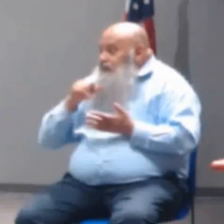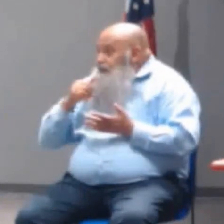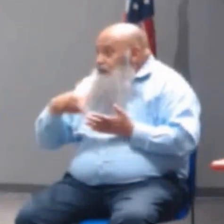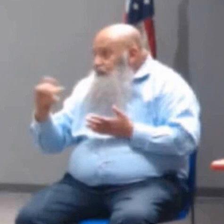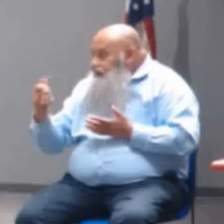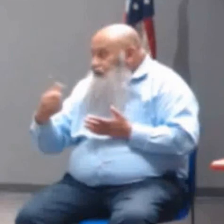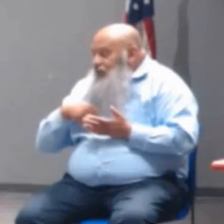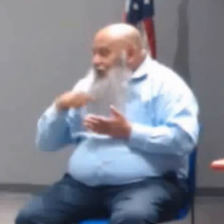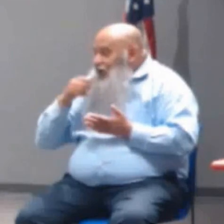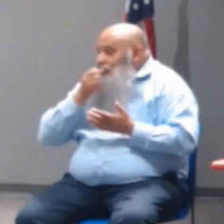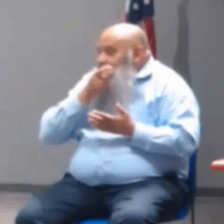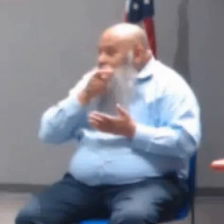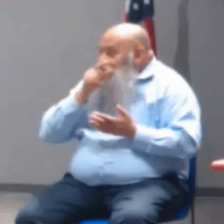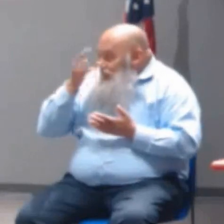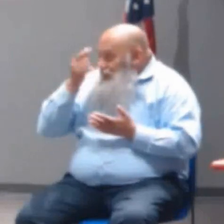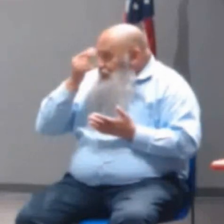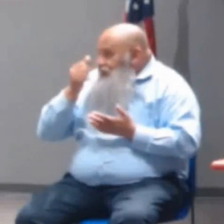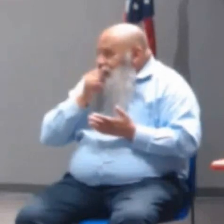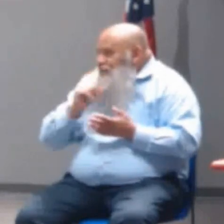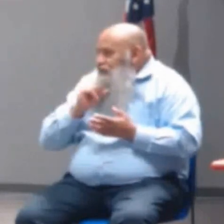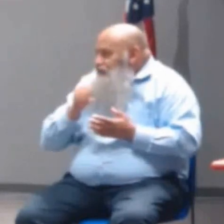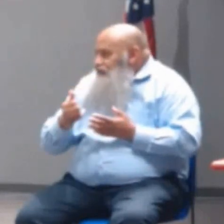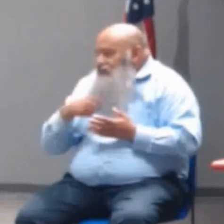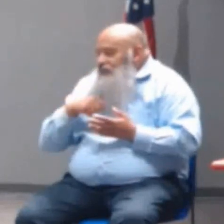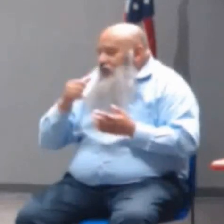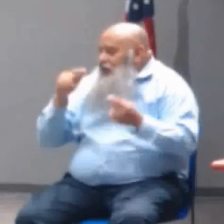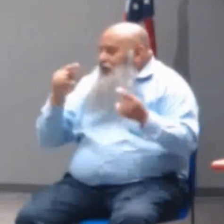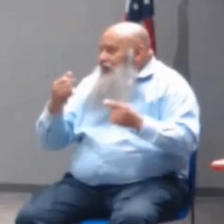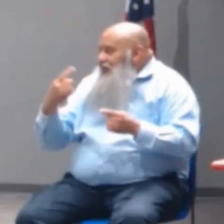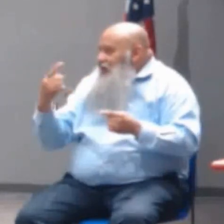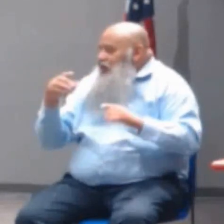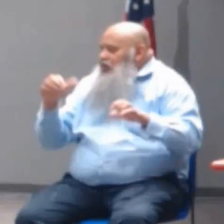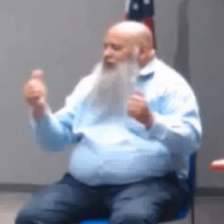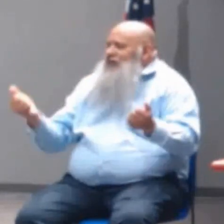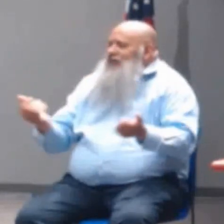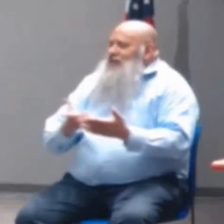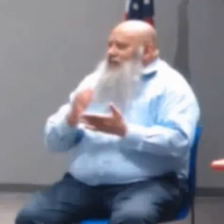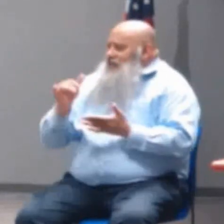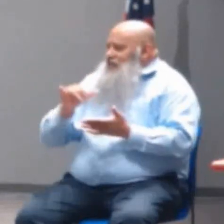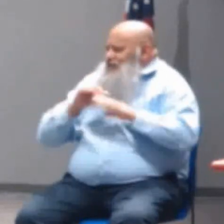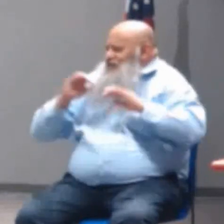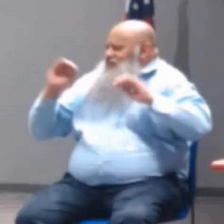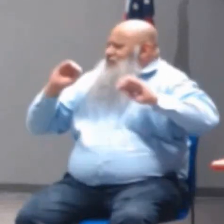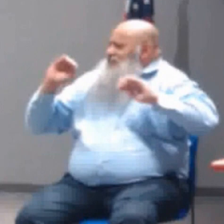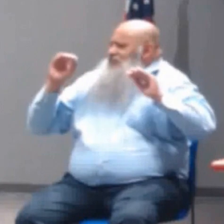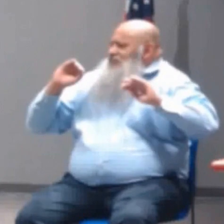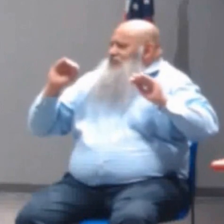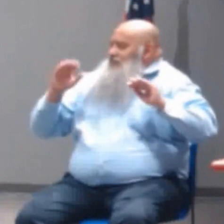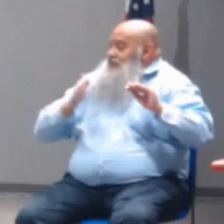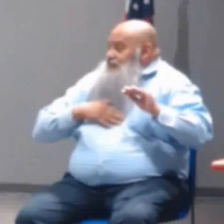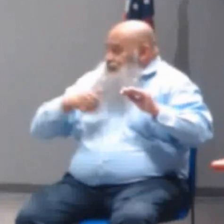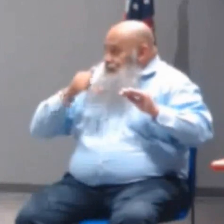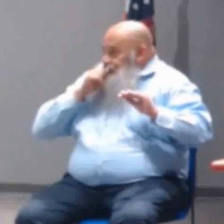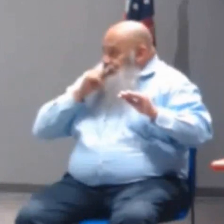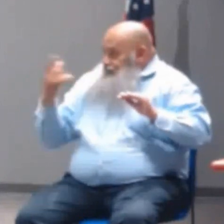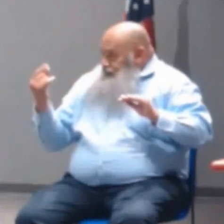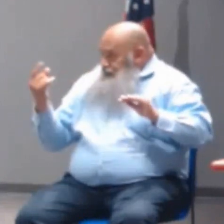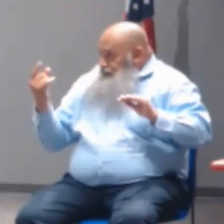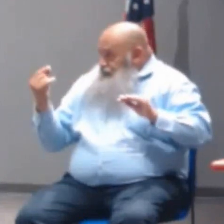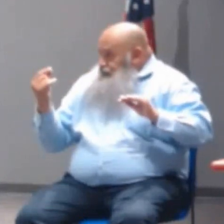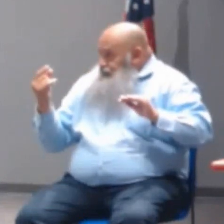I wasn't giving away government secrets. I wasn't hurting anybody or doing anything like that. My secret,